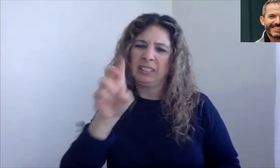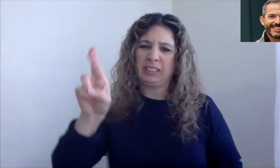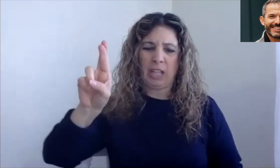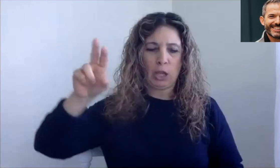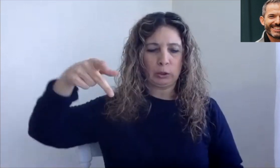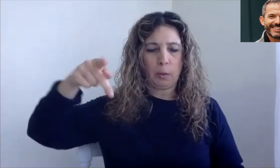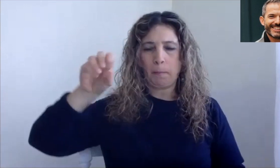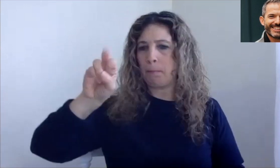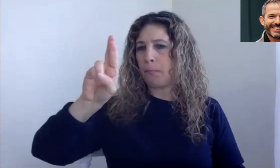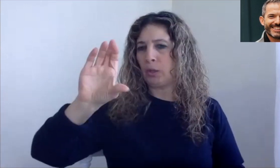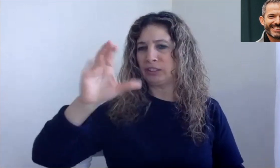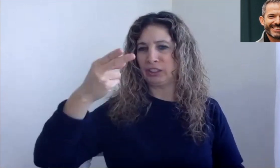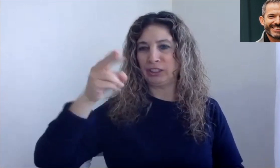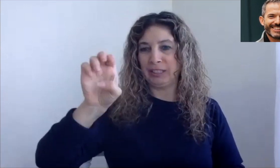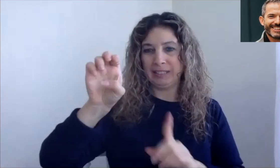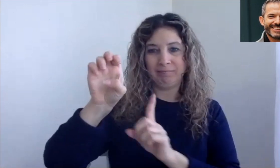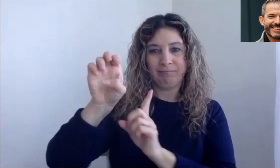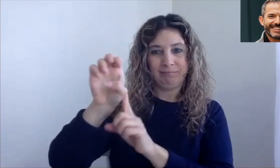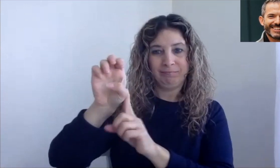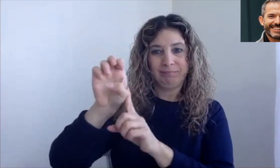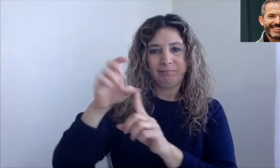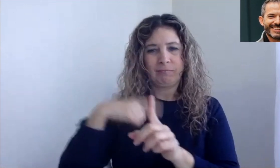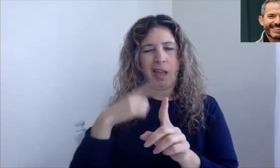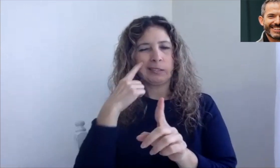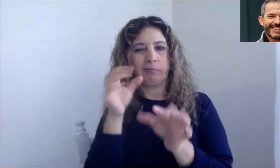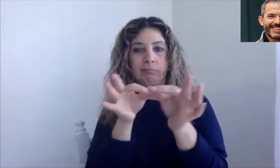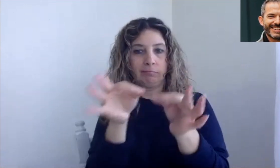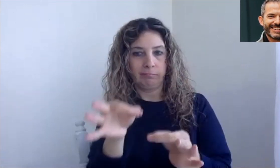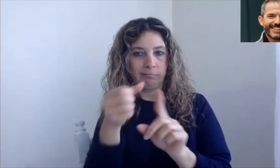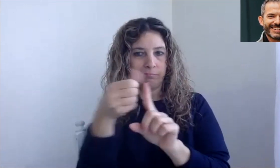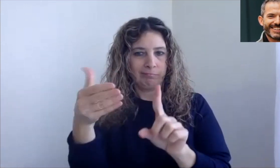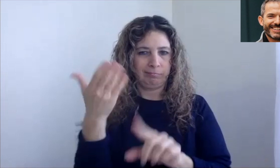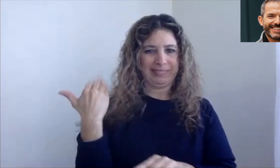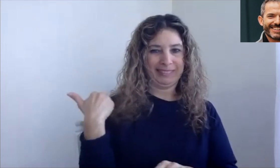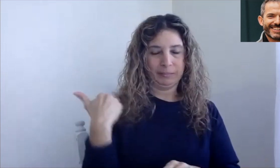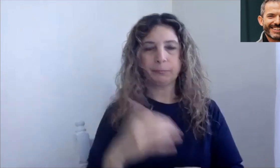Now, you know Dr. Portia. This interpreter's not sure she's pronouncing that name right.